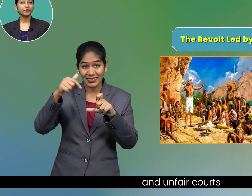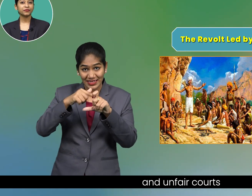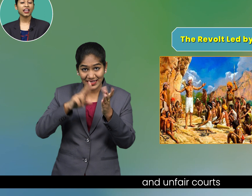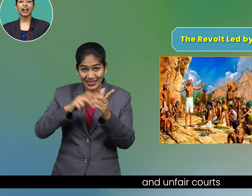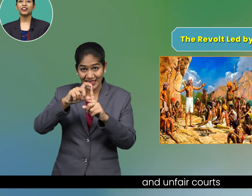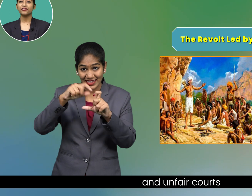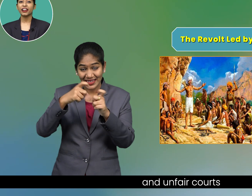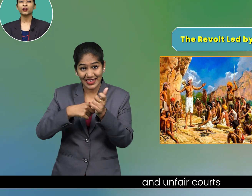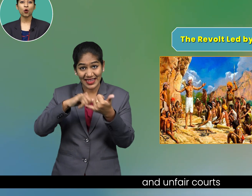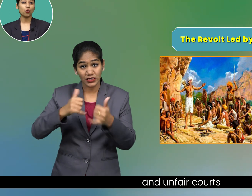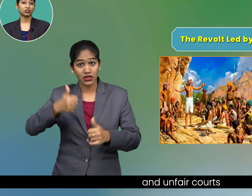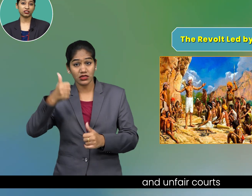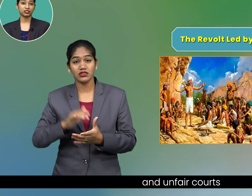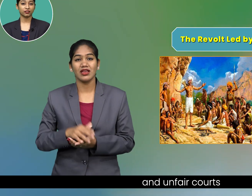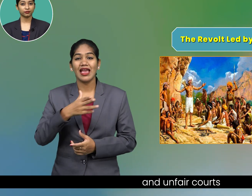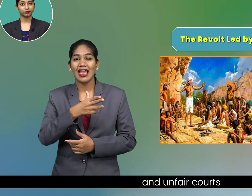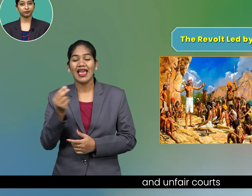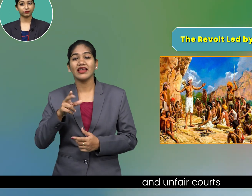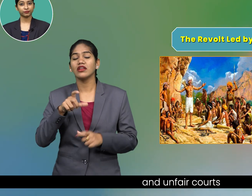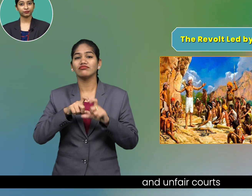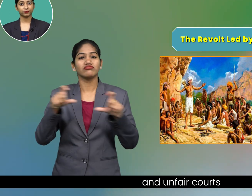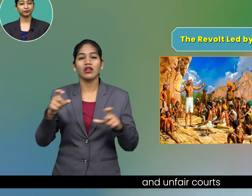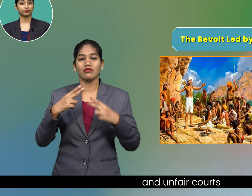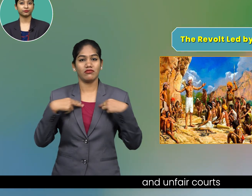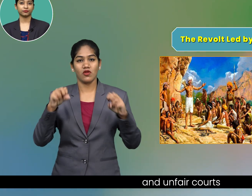and unfair courts